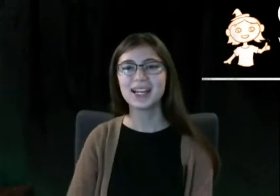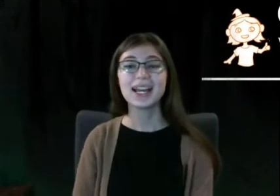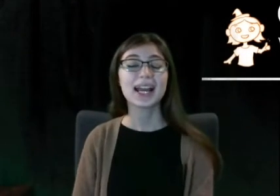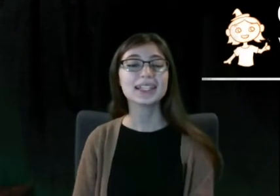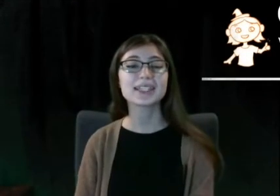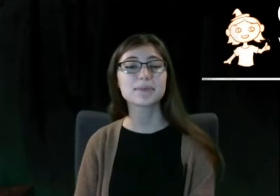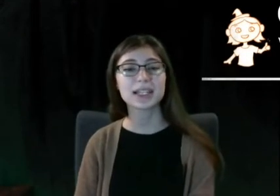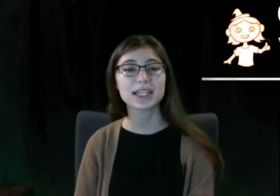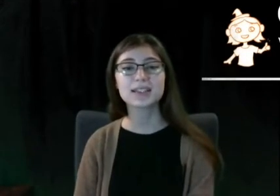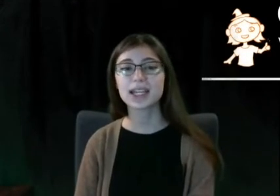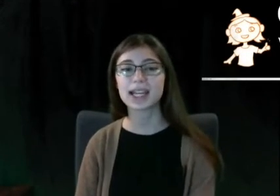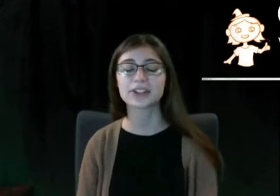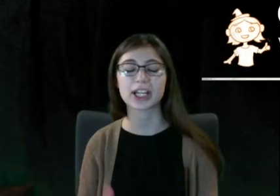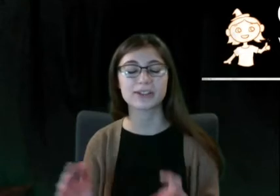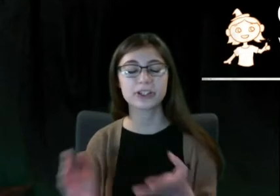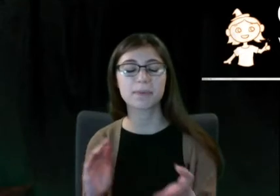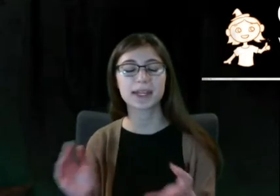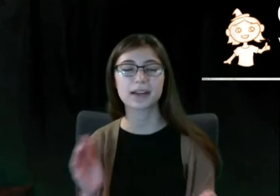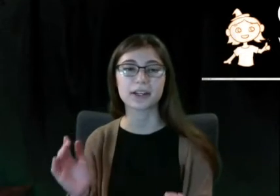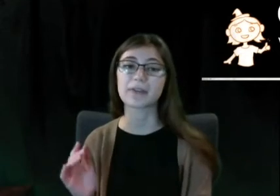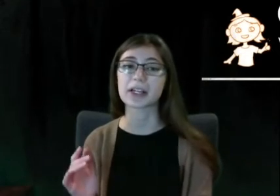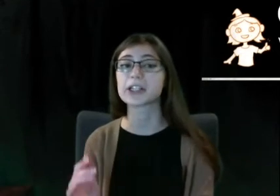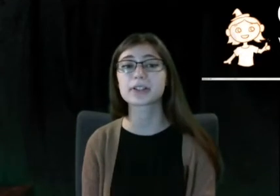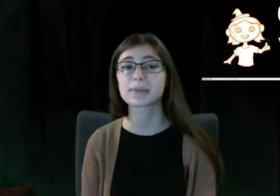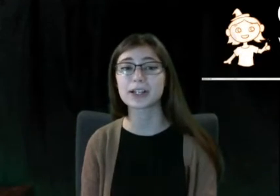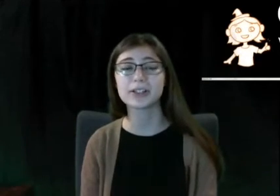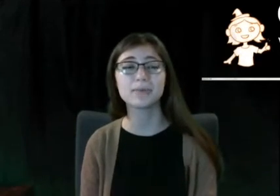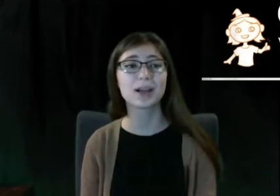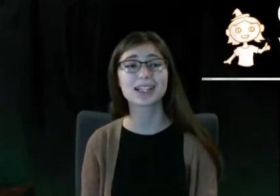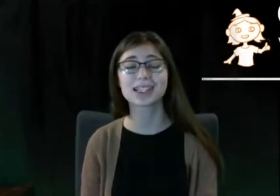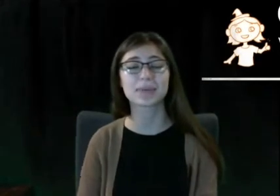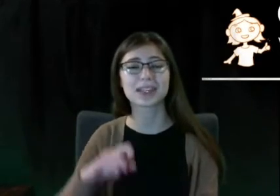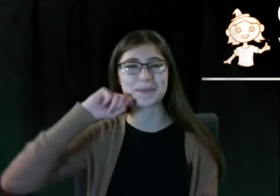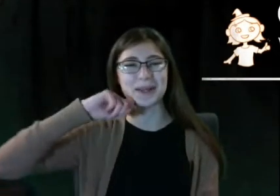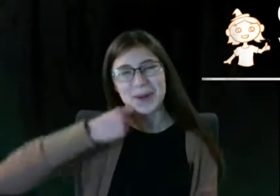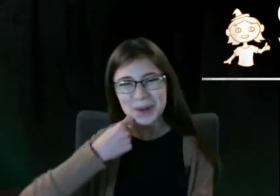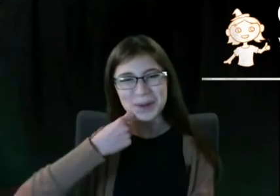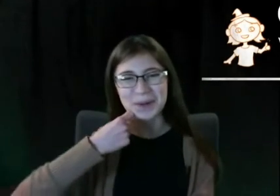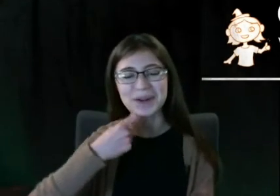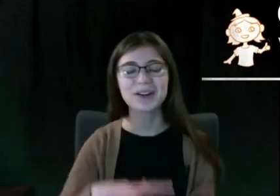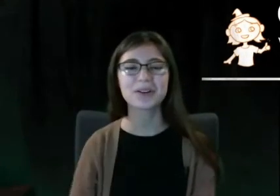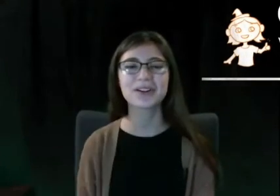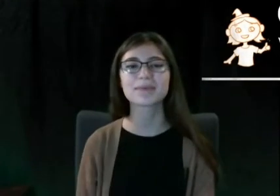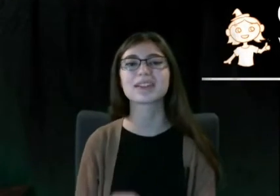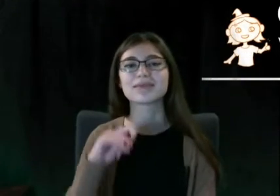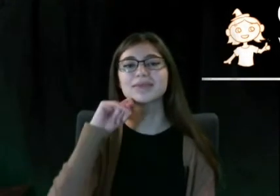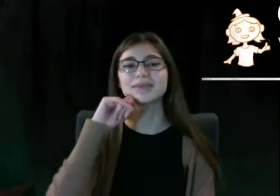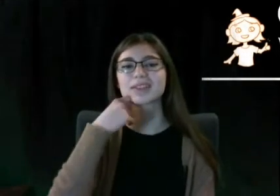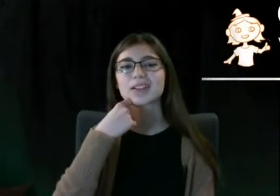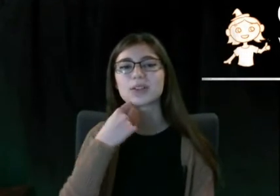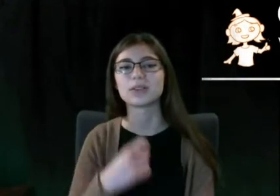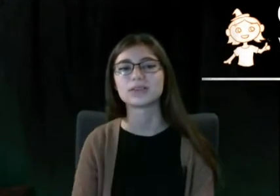And this meaning can change depending on your facial expression. Something can be cool, or it could be cool.